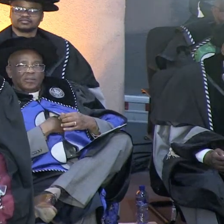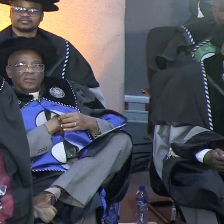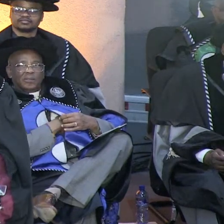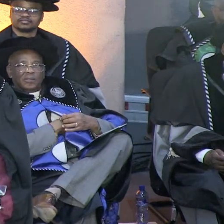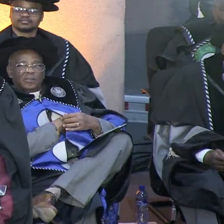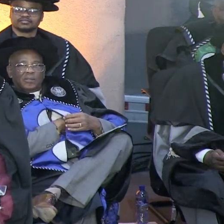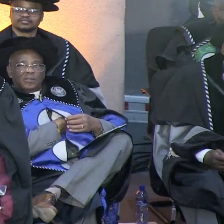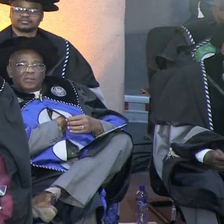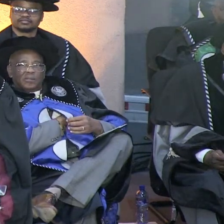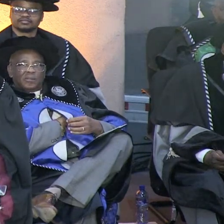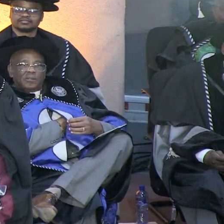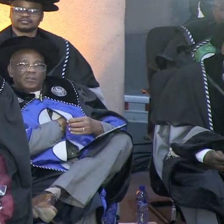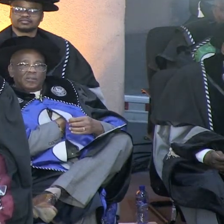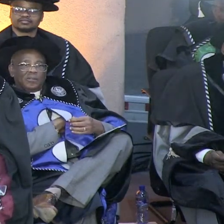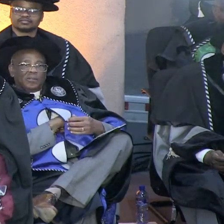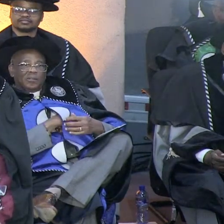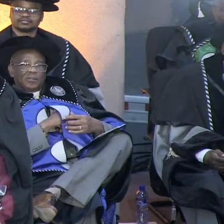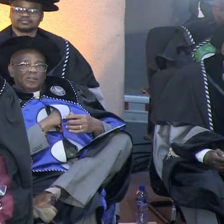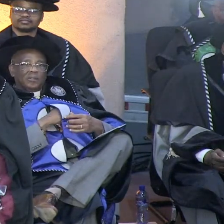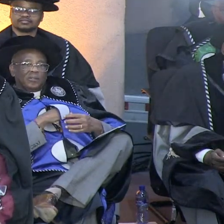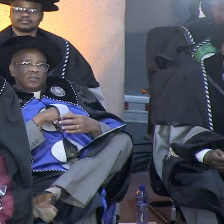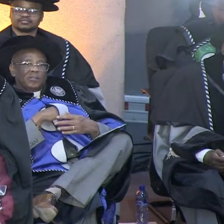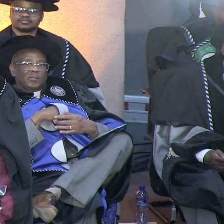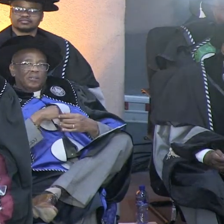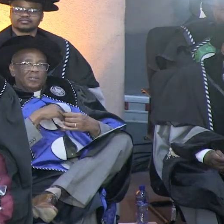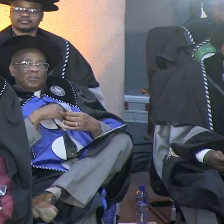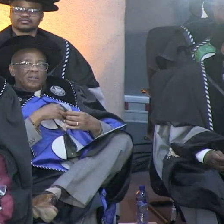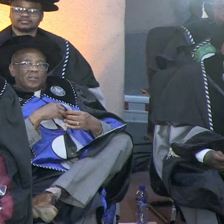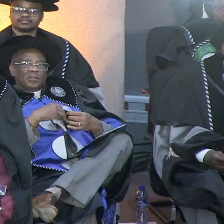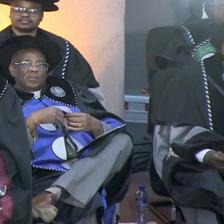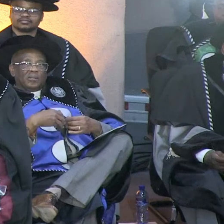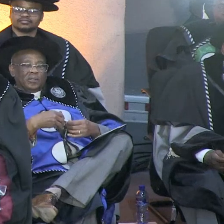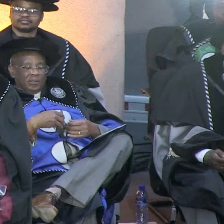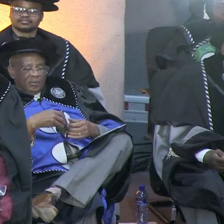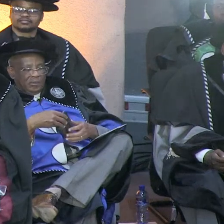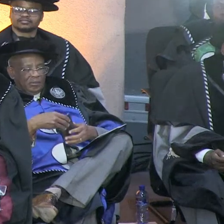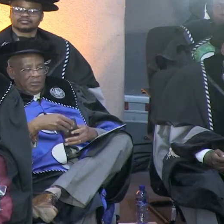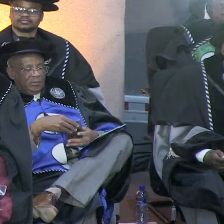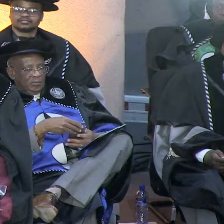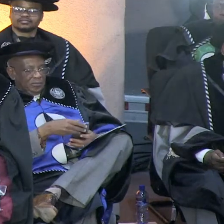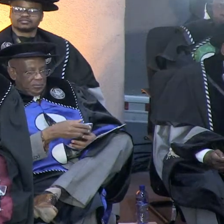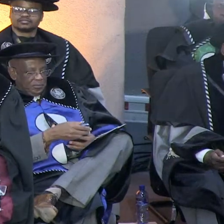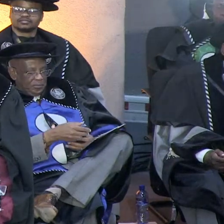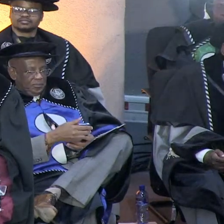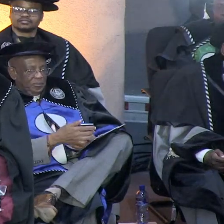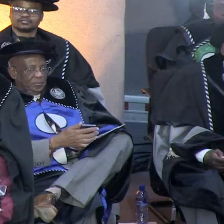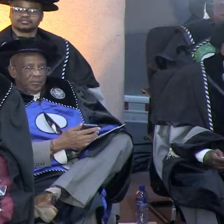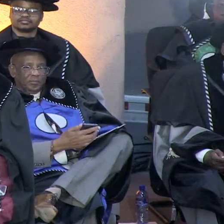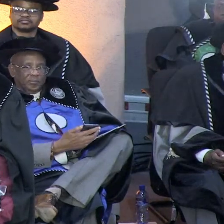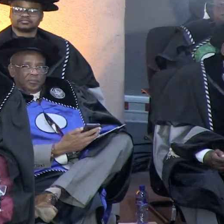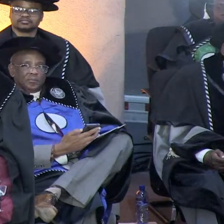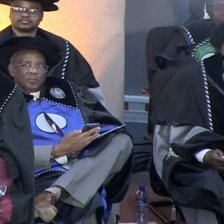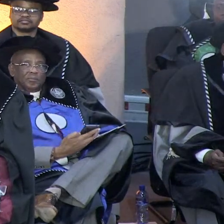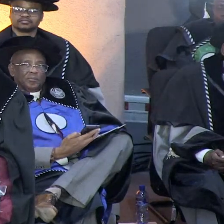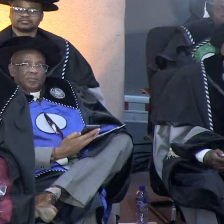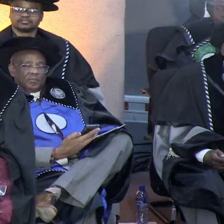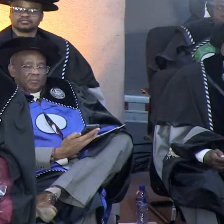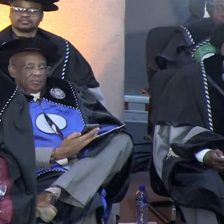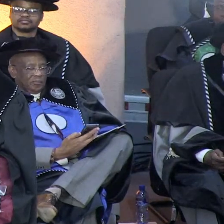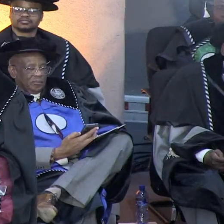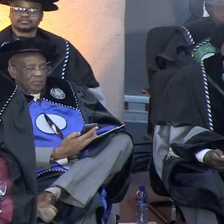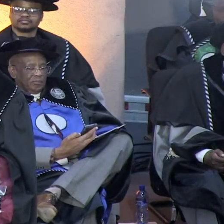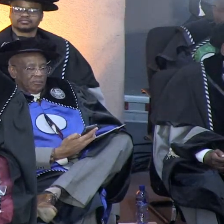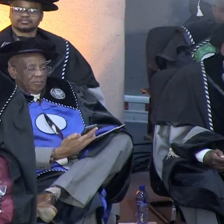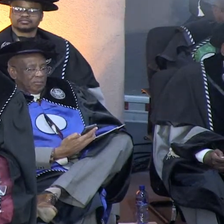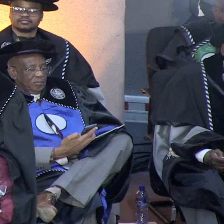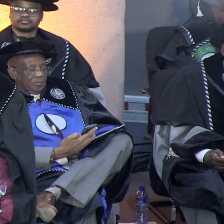It is 44 billion in the previous year, financial year, 47 billion this financial year,